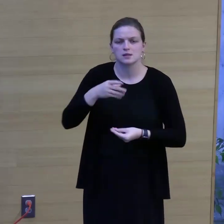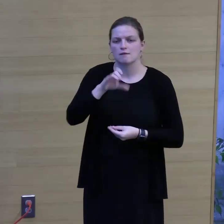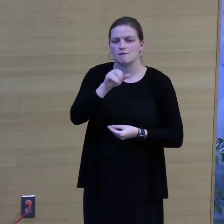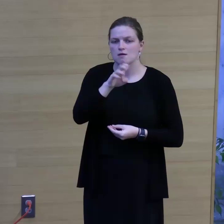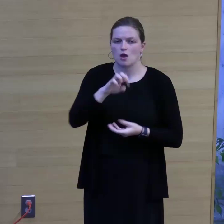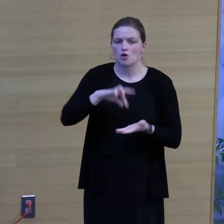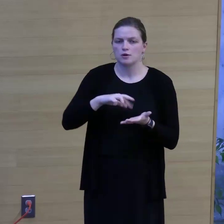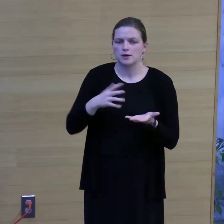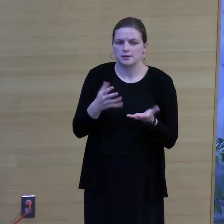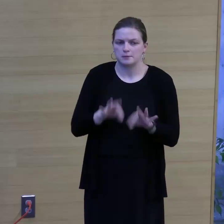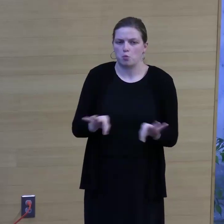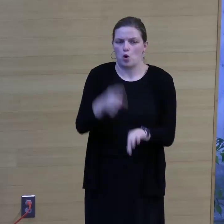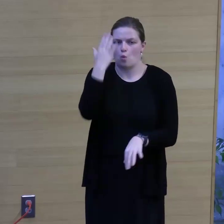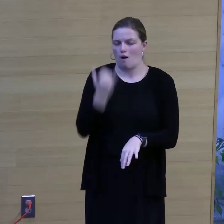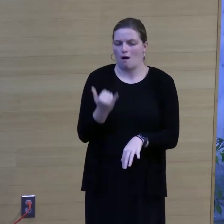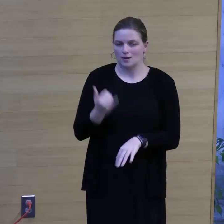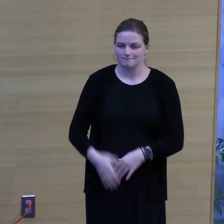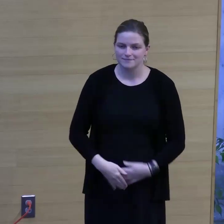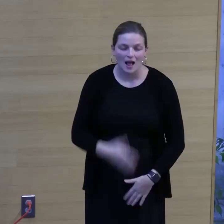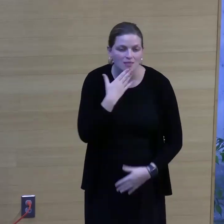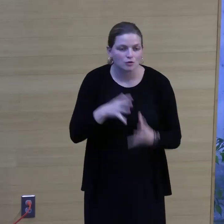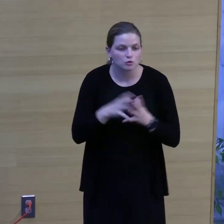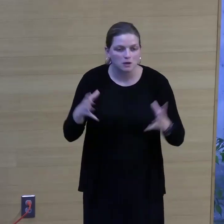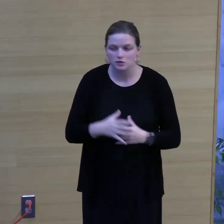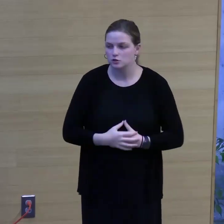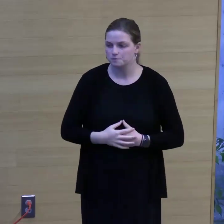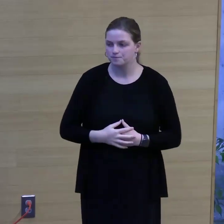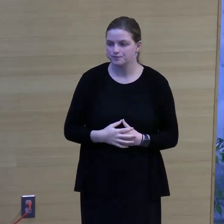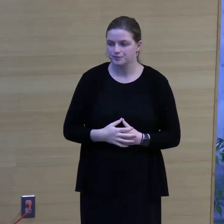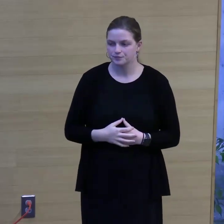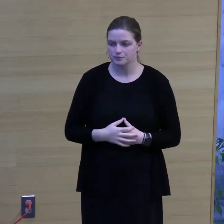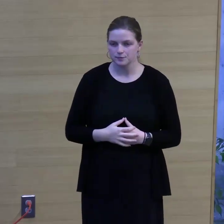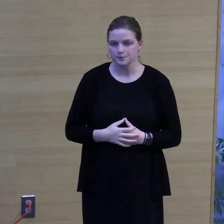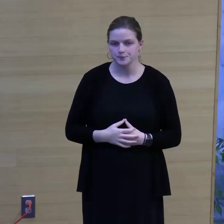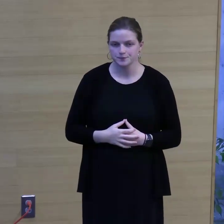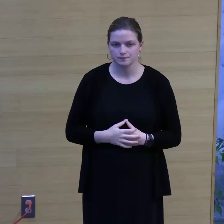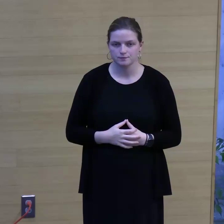matter? Thank you so much for that. I'm